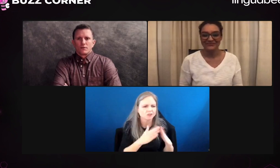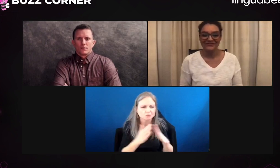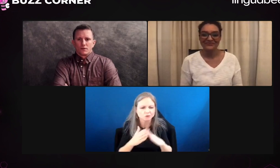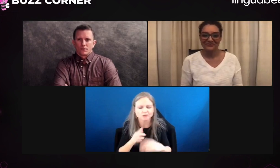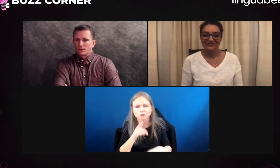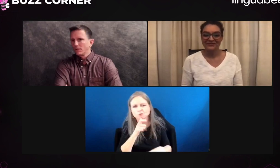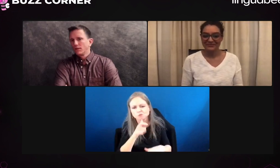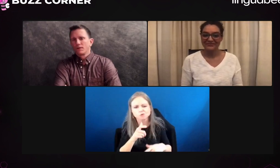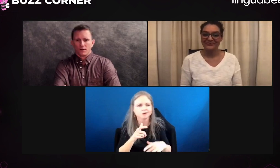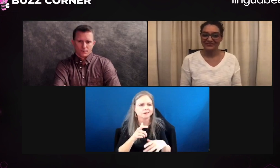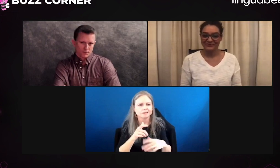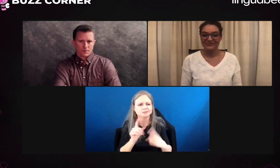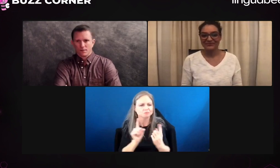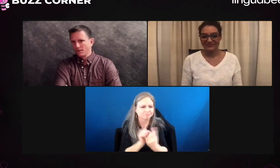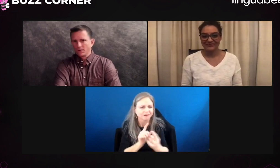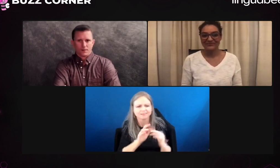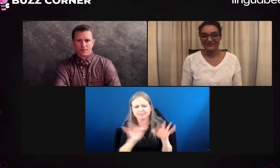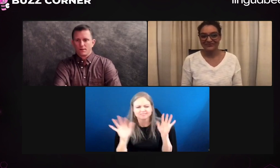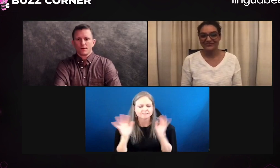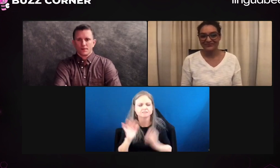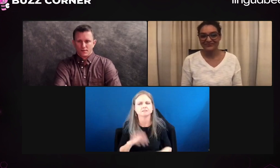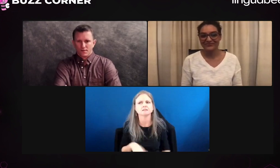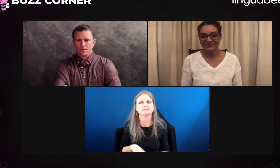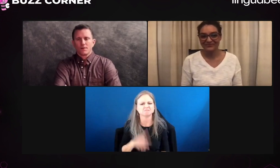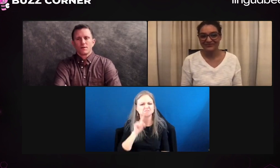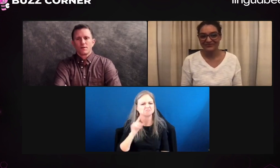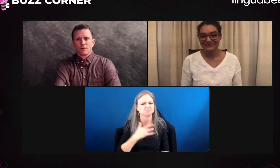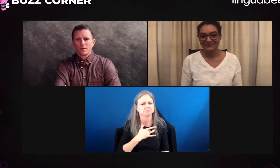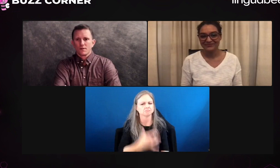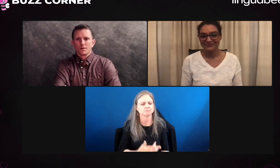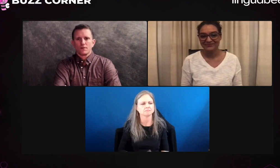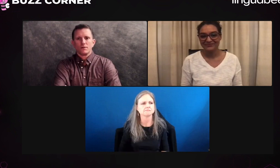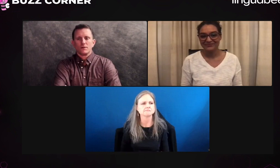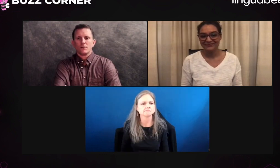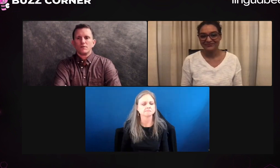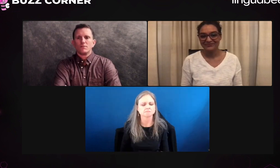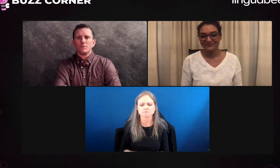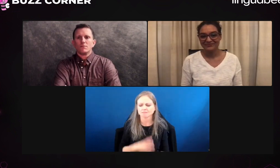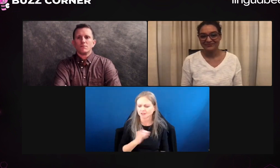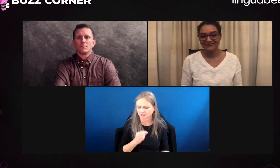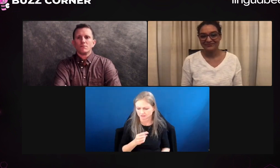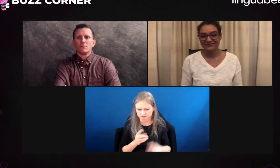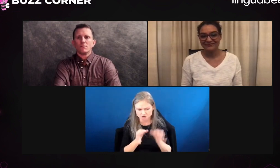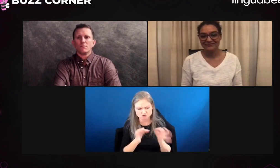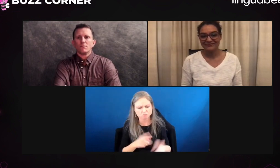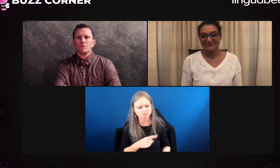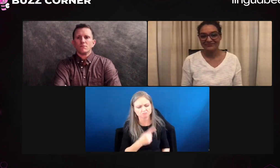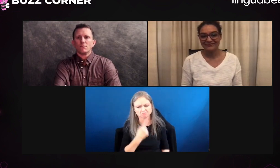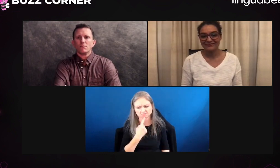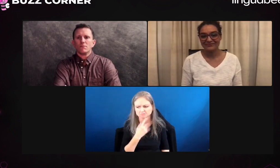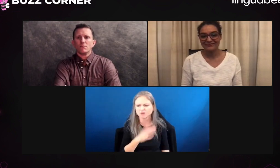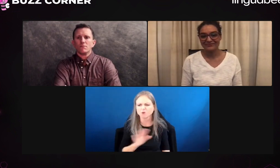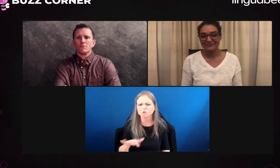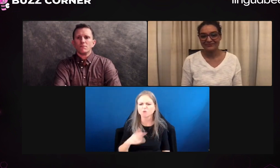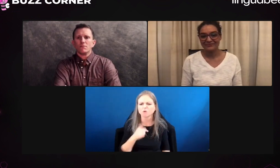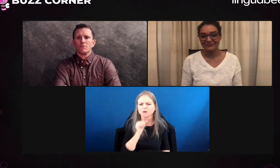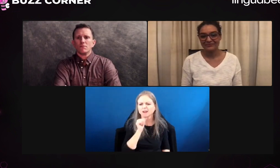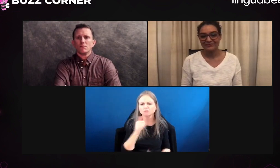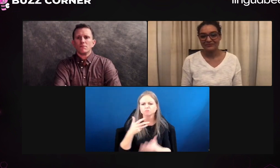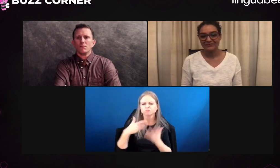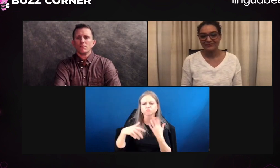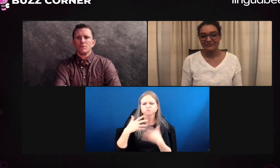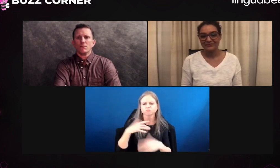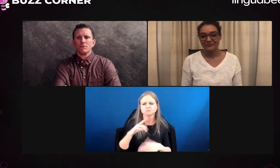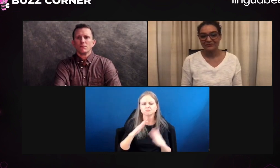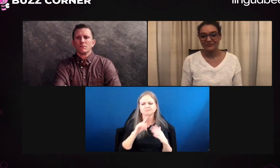right? Because that's how we sort of navigate the deaf community. Who knows who? That's just something that we do in the deaf community. And so the